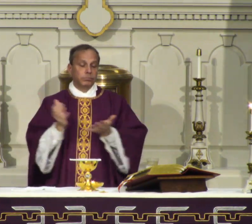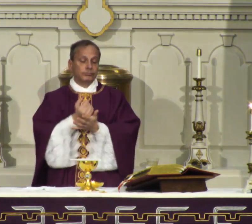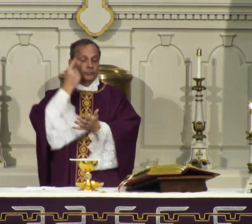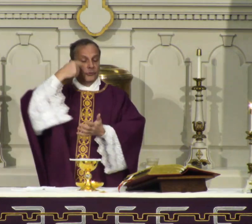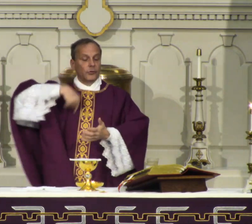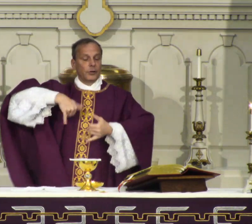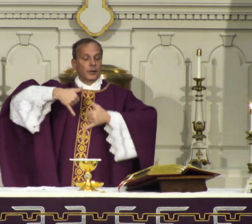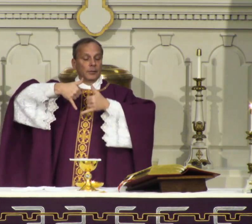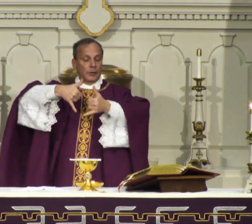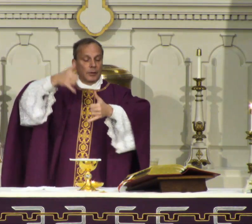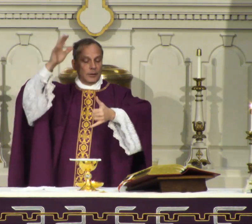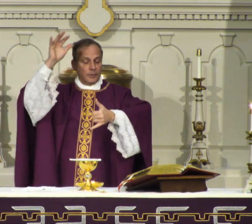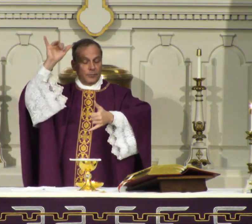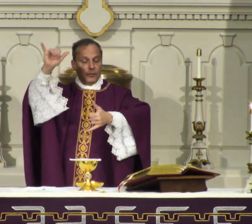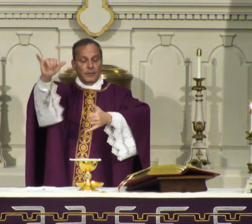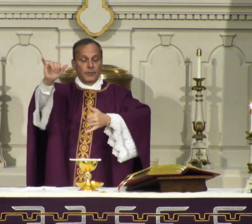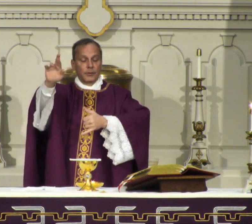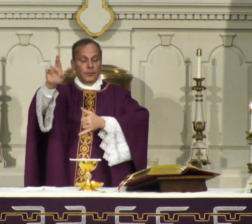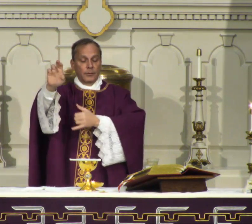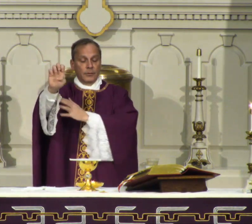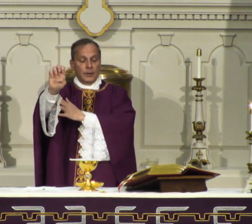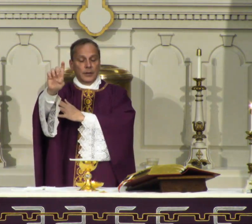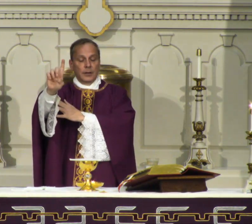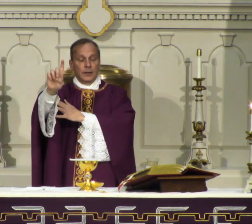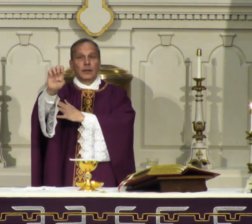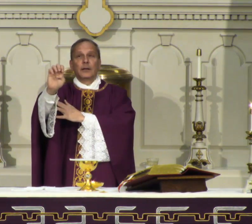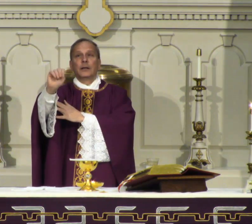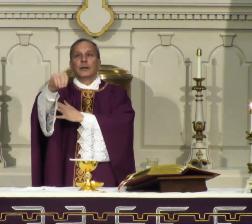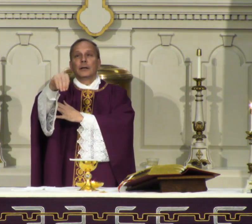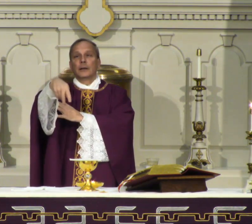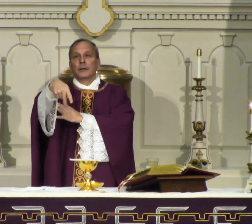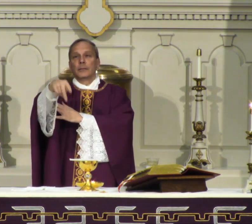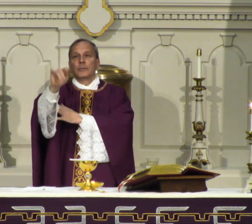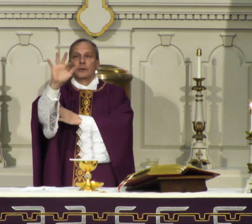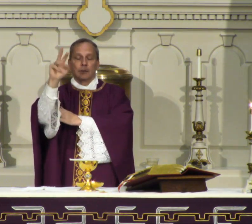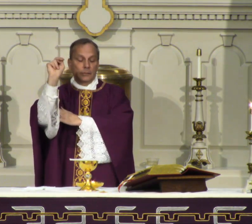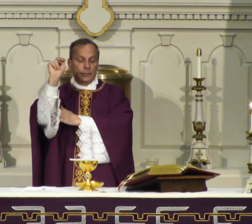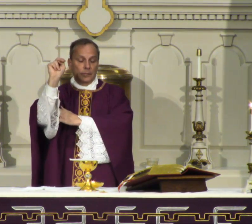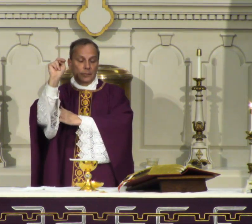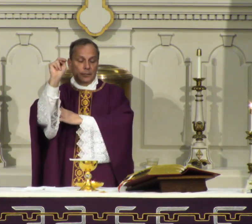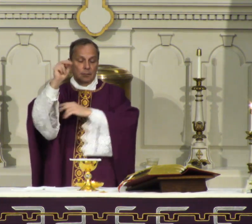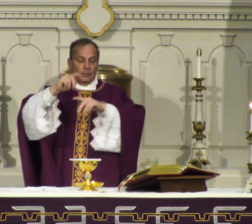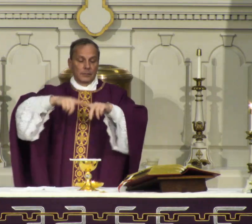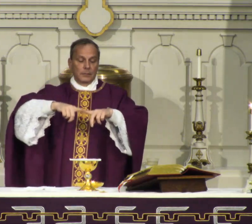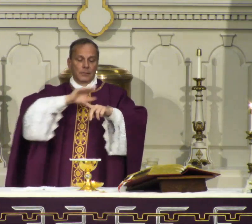gain for us the prize of eternal redemption.